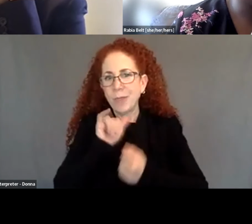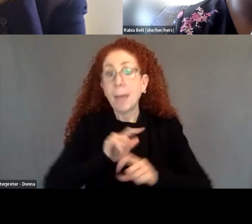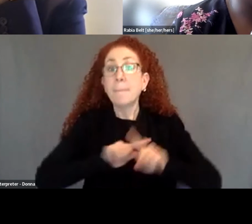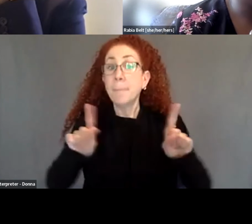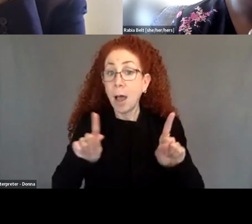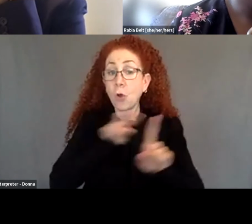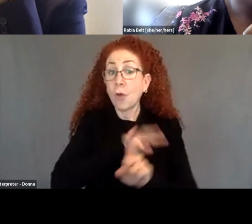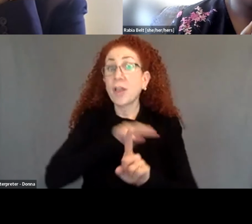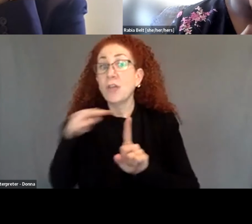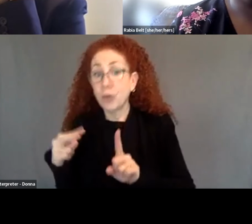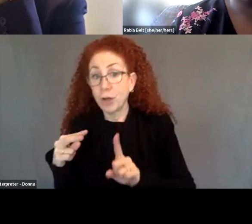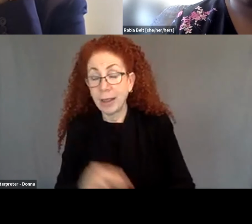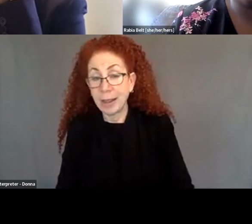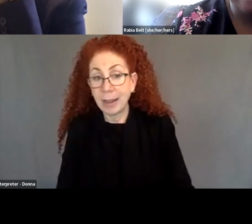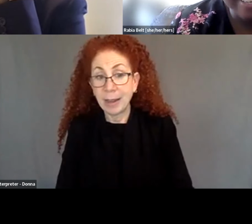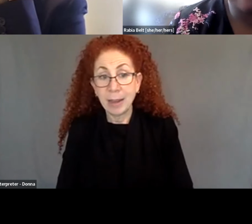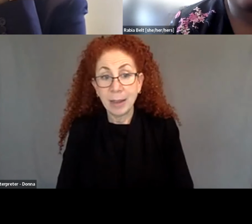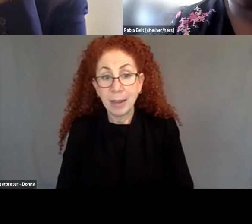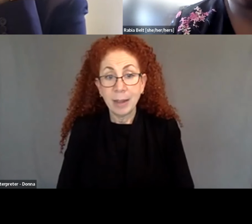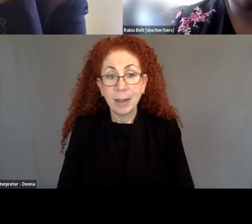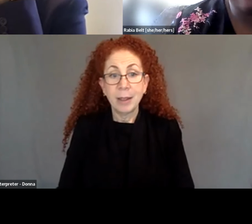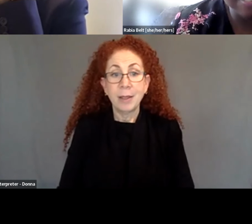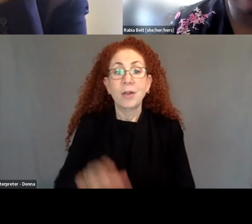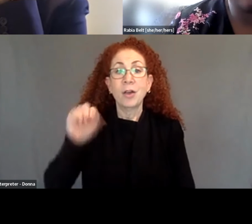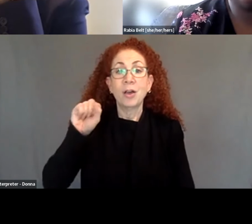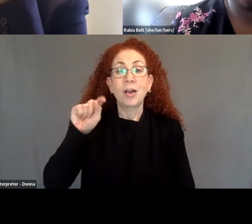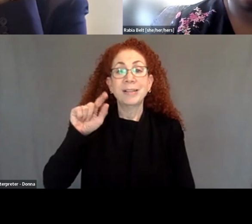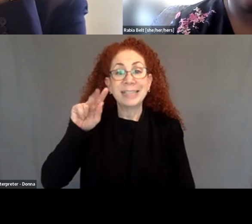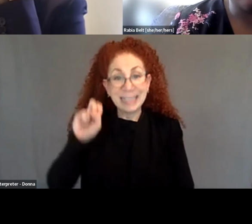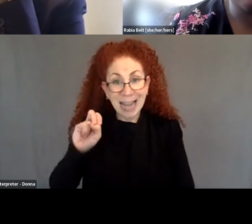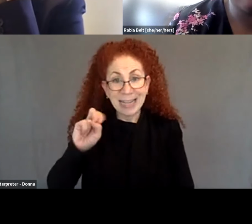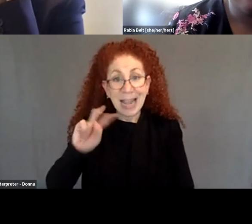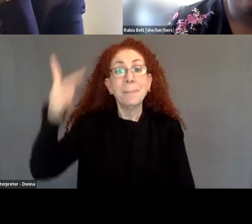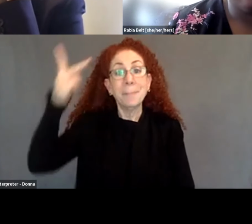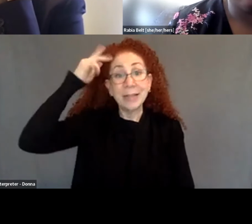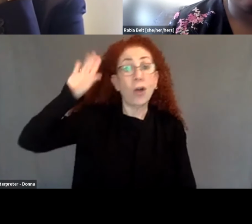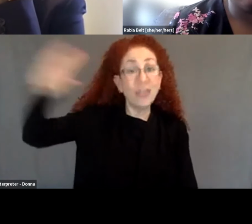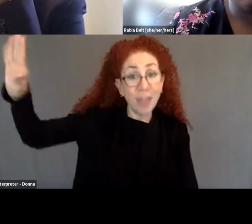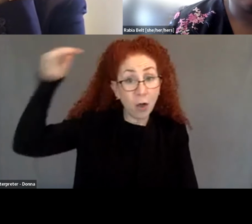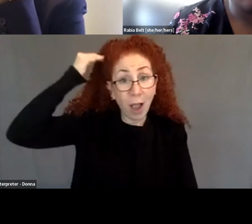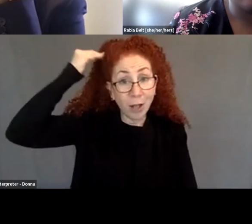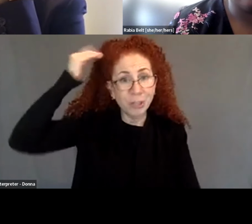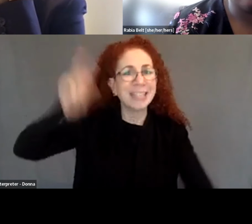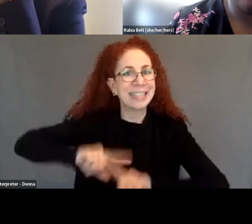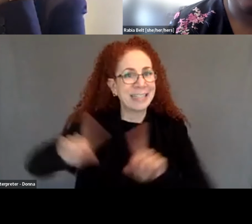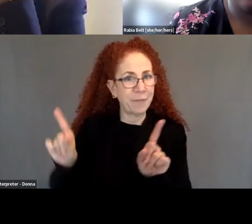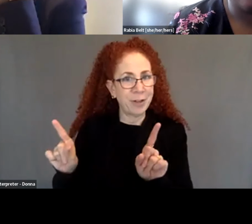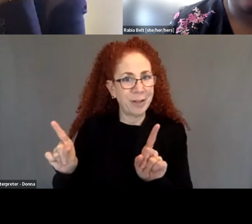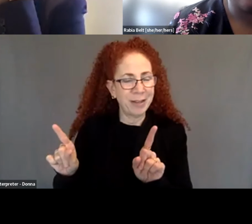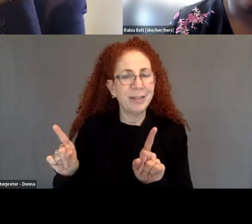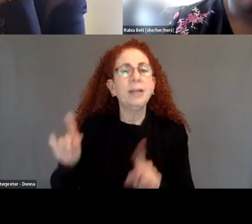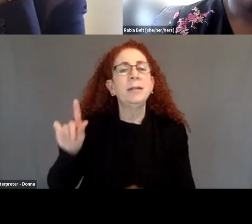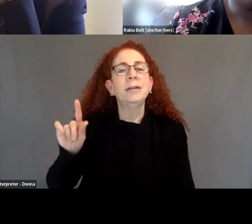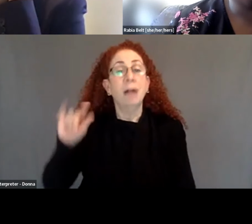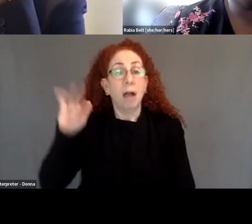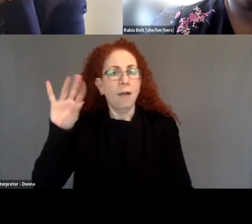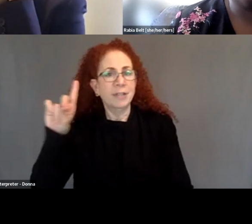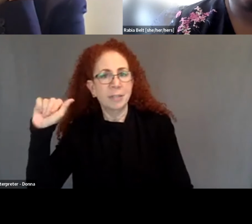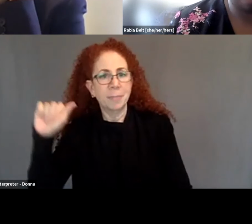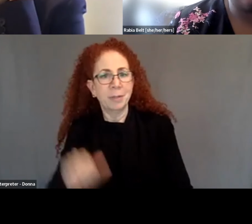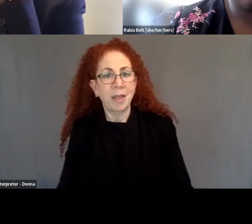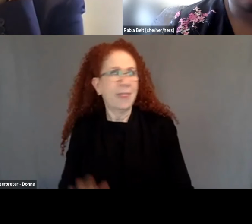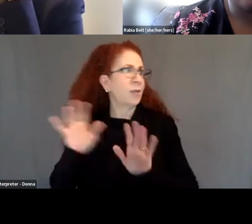hand, though, in terms of state and political consciousness of disability, that's